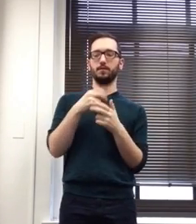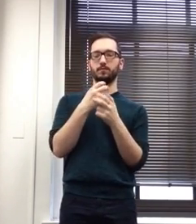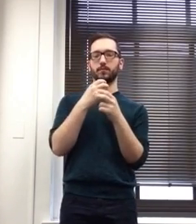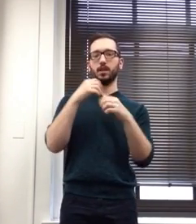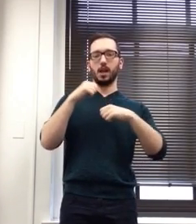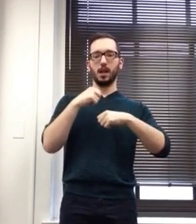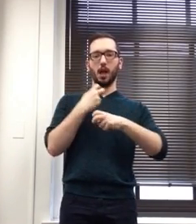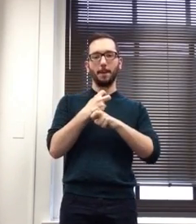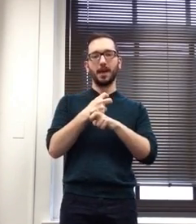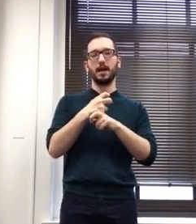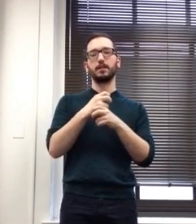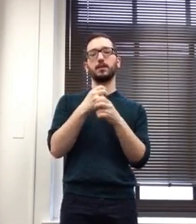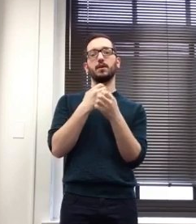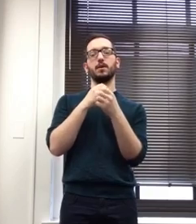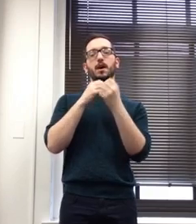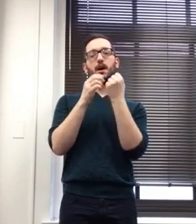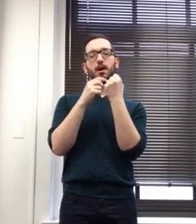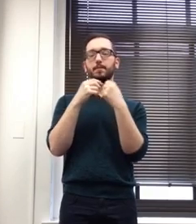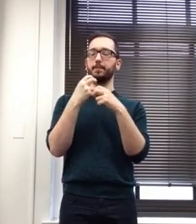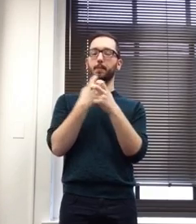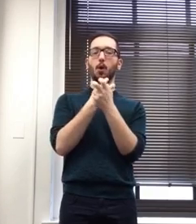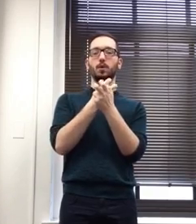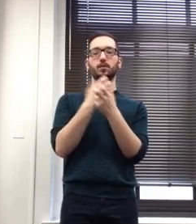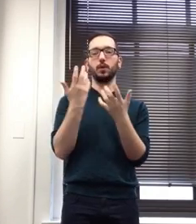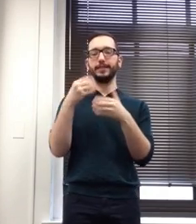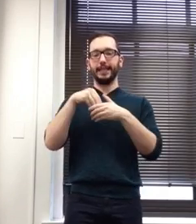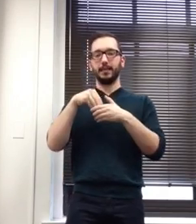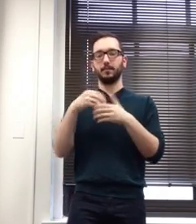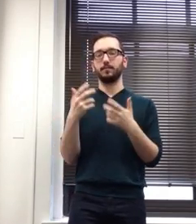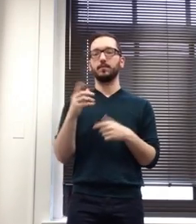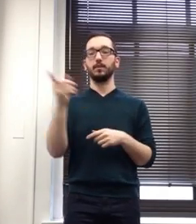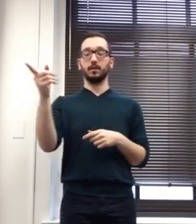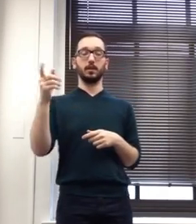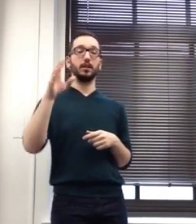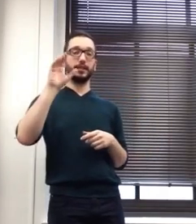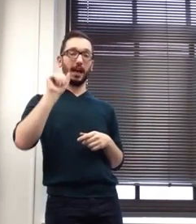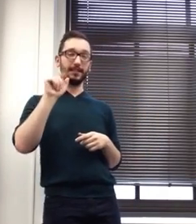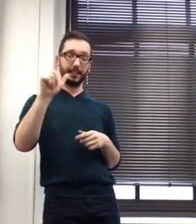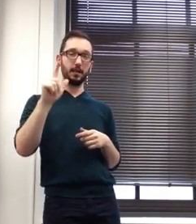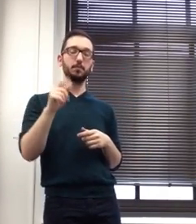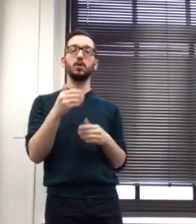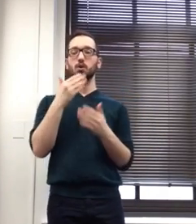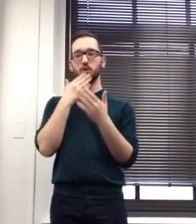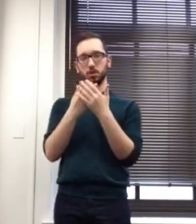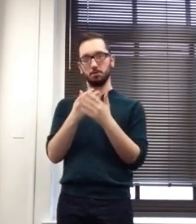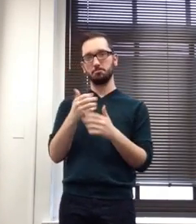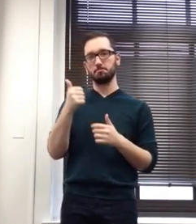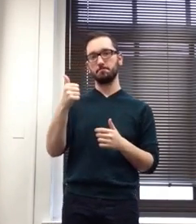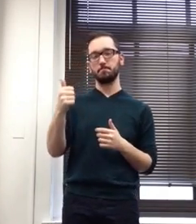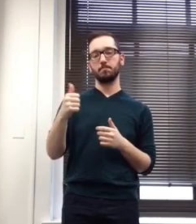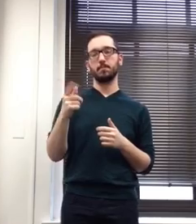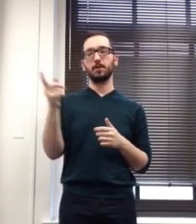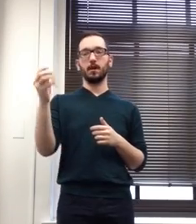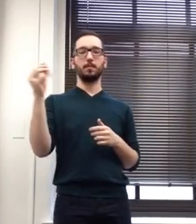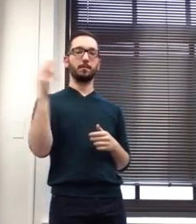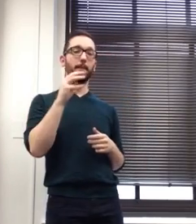inside this compact bone layer? Go ahead, Scott. Calcium. Good, calcium. There's number one right there. Name it. Okay, marrow, we'll